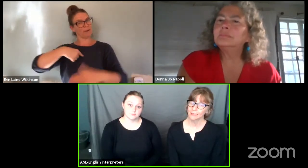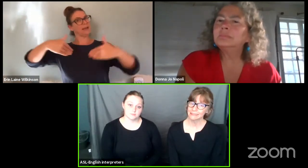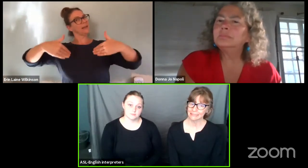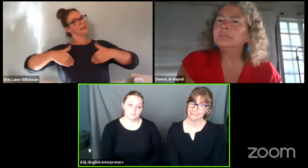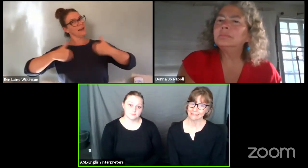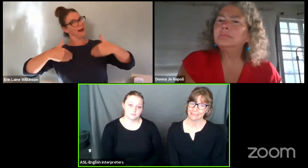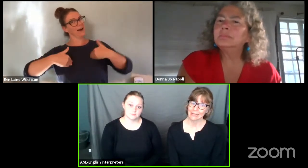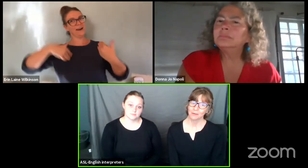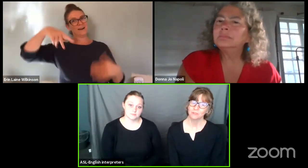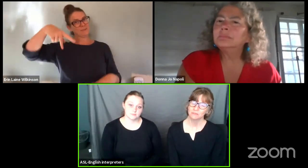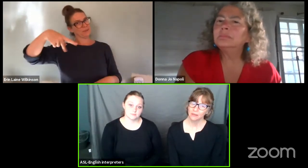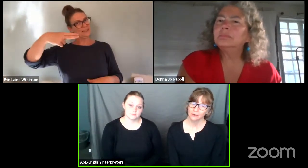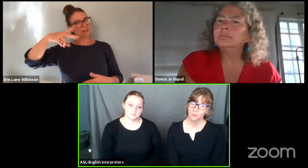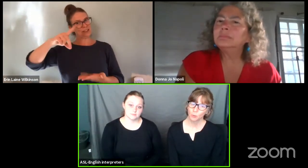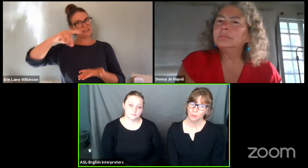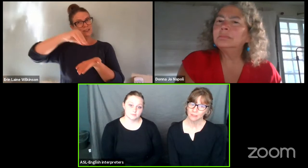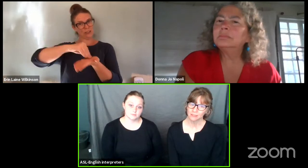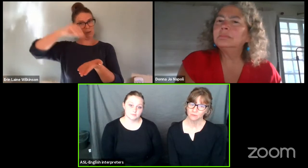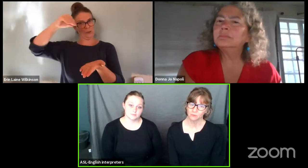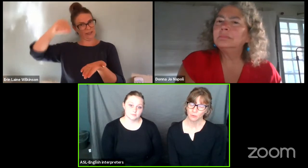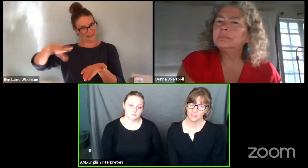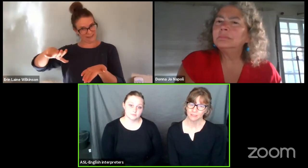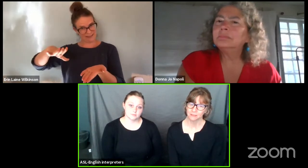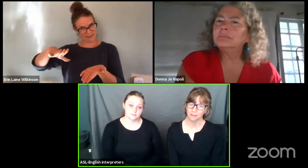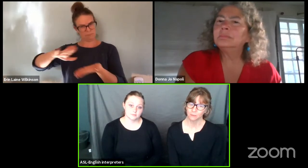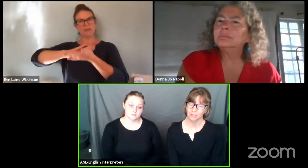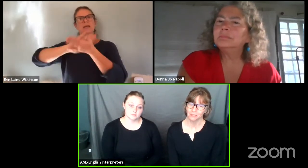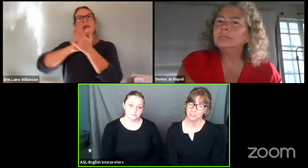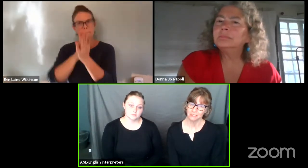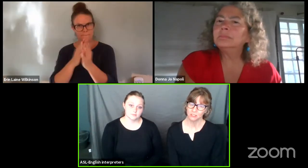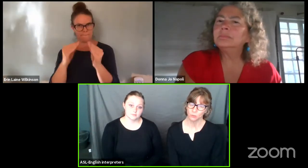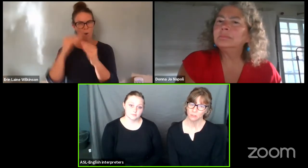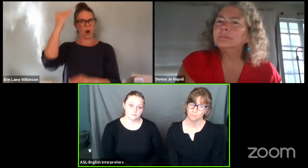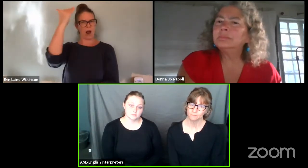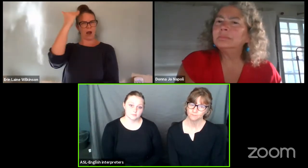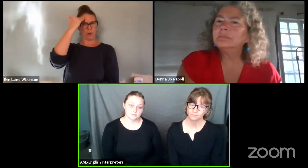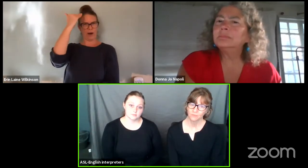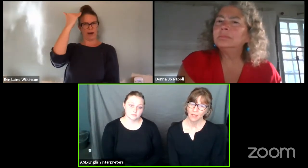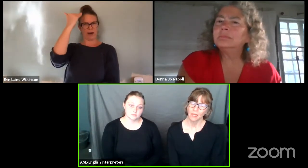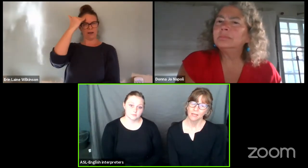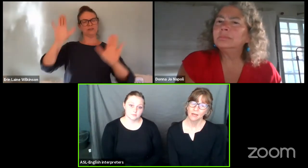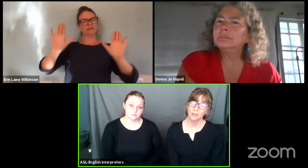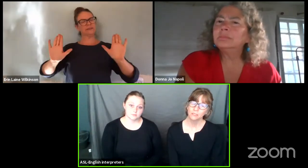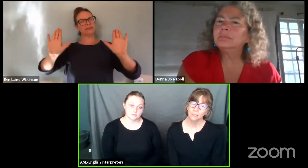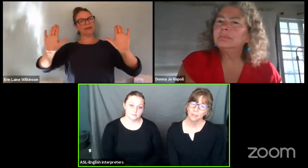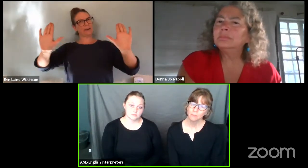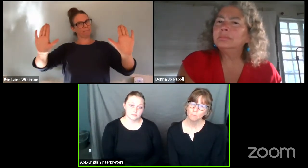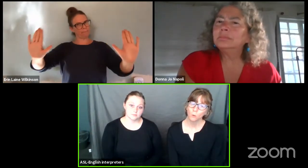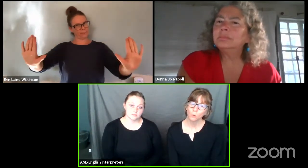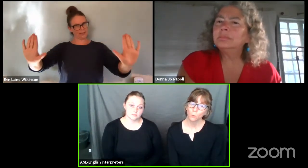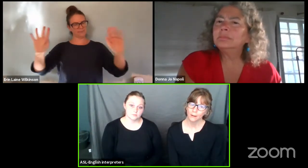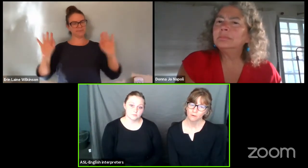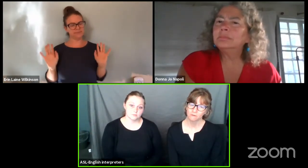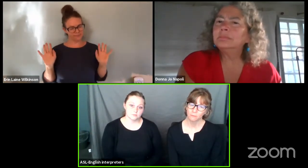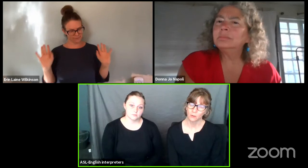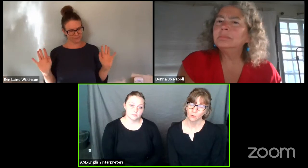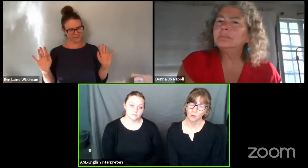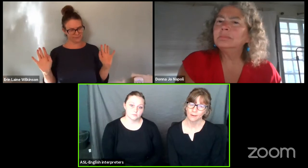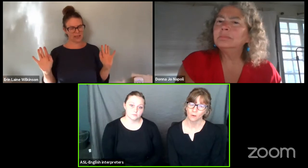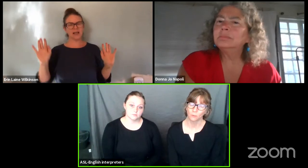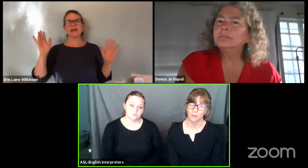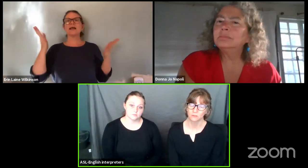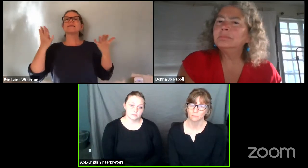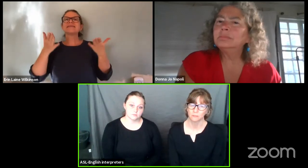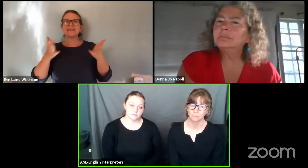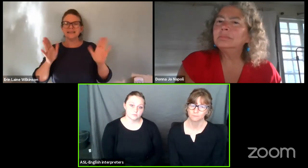important lesson. It was a very important lesson for me as a young PhD student. And I became more aware from there